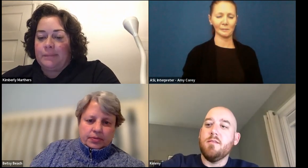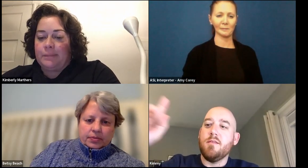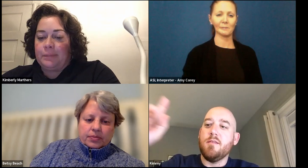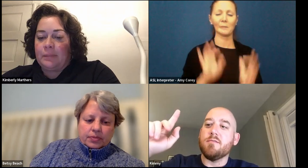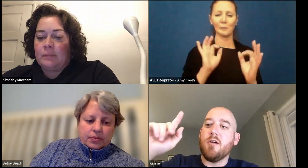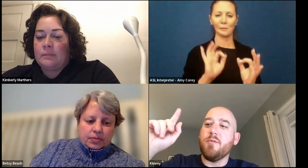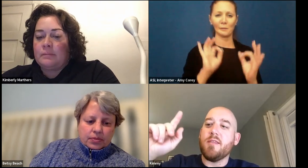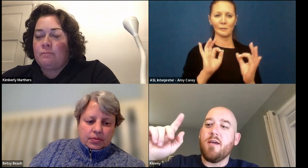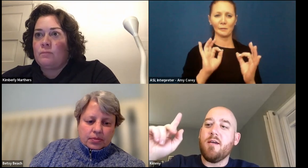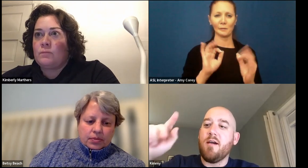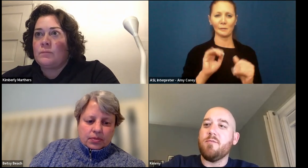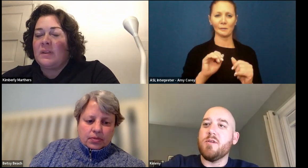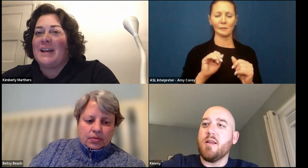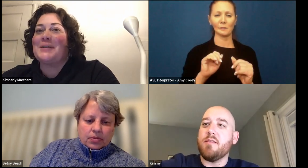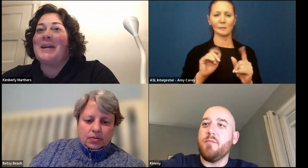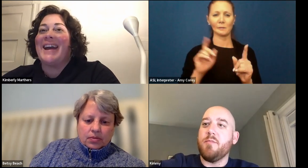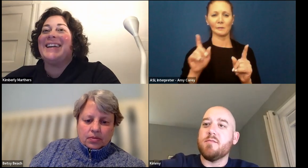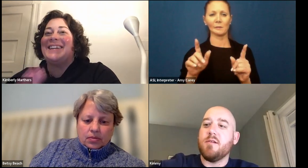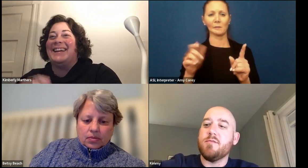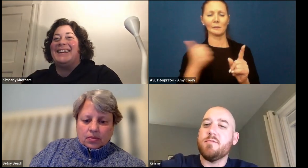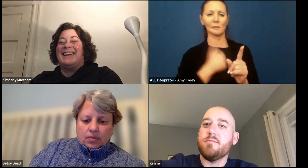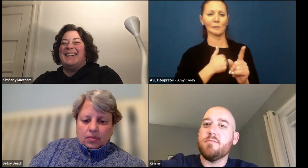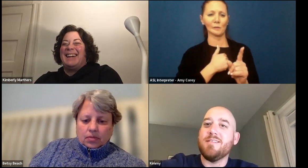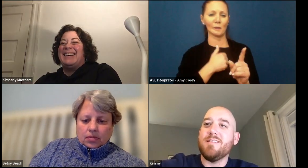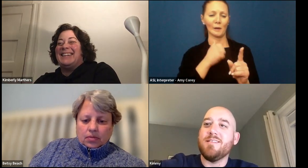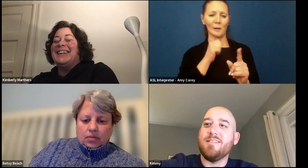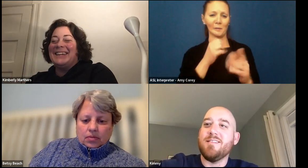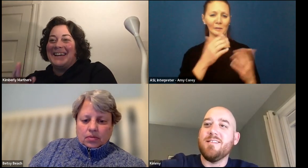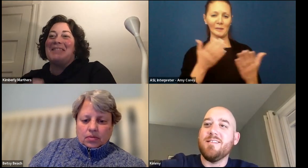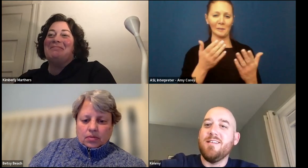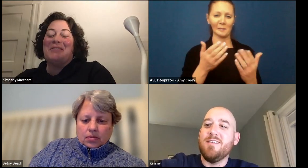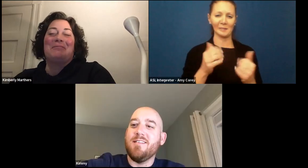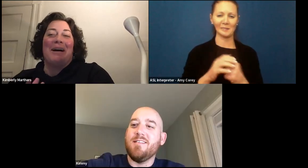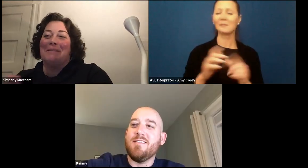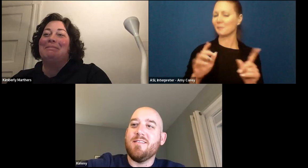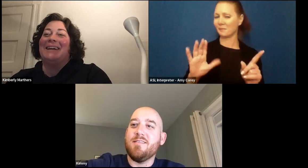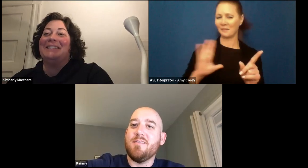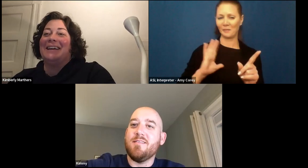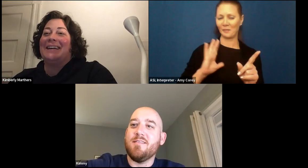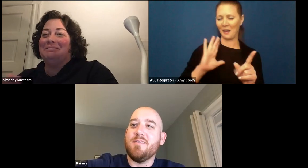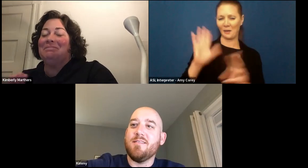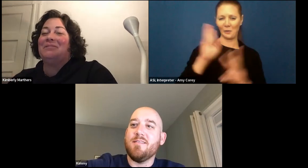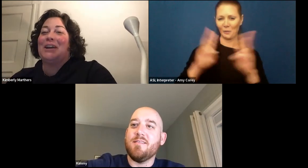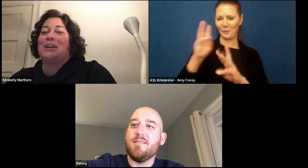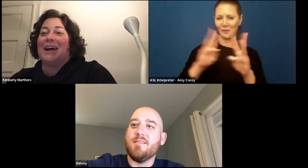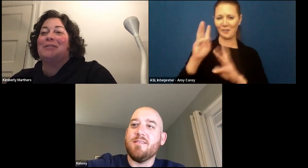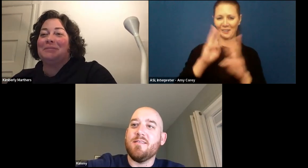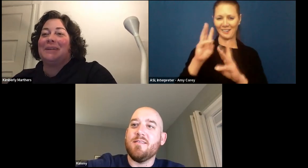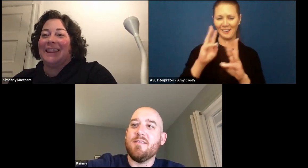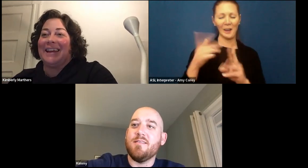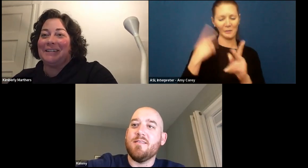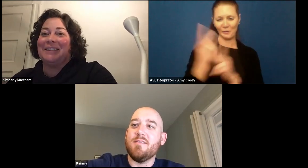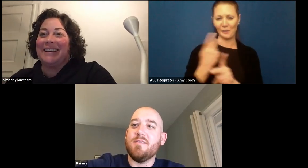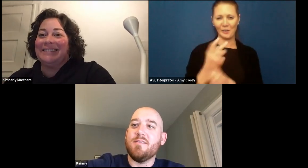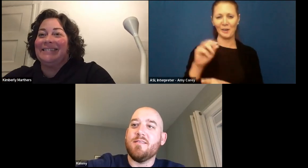Perfect. Yeah, sorry about that. I wasn't at the That's meeting, so Yep, no problem. I figured it out,